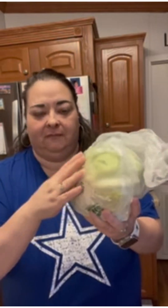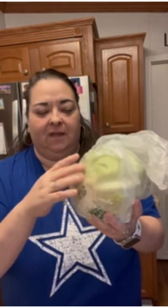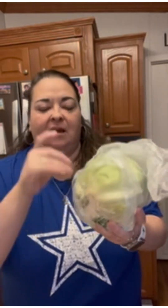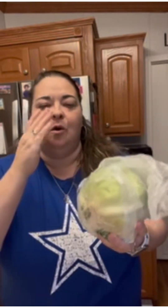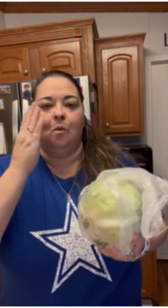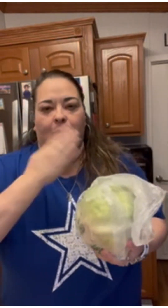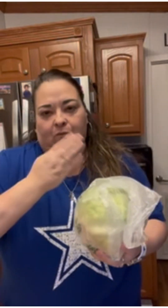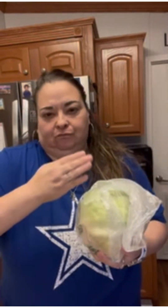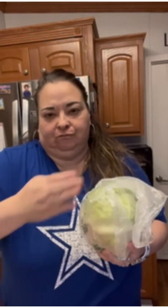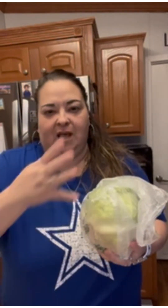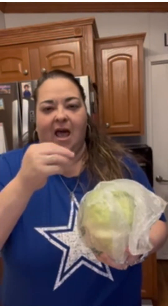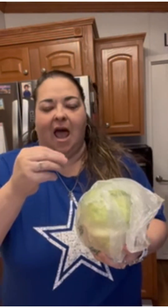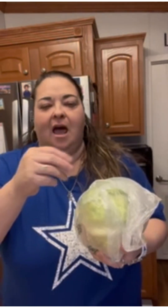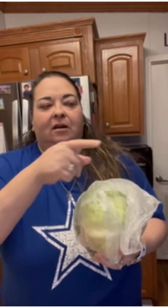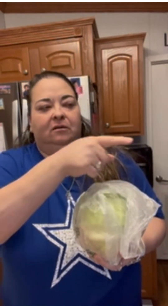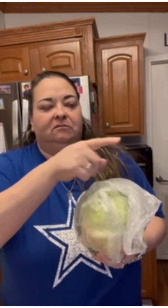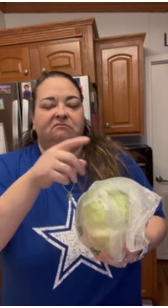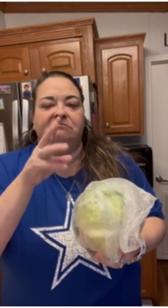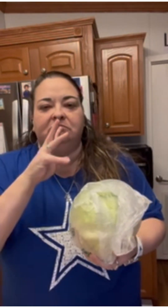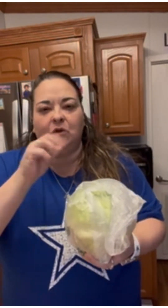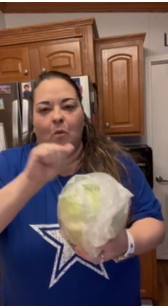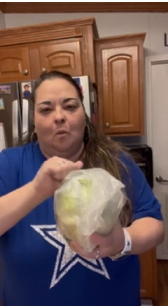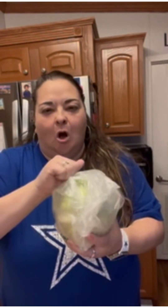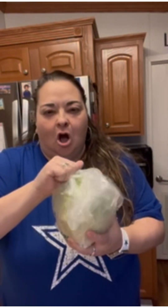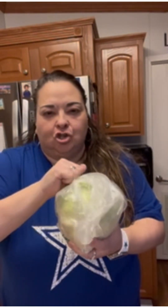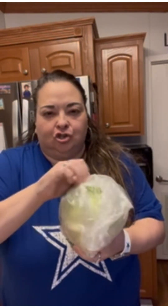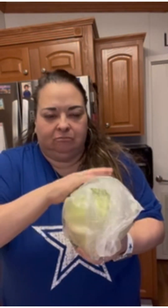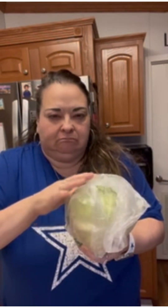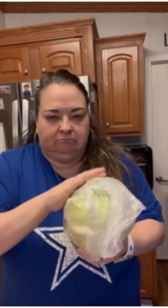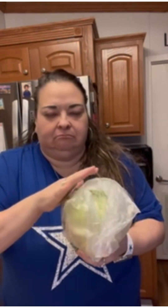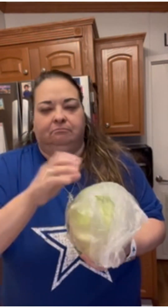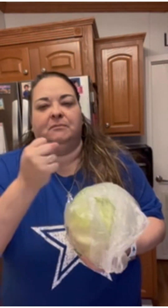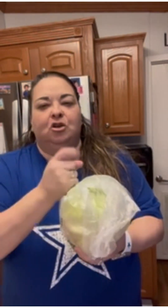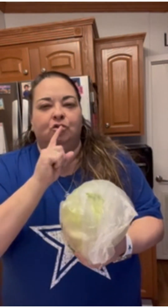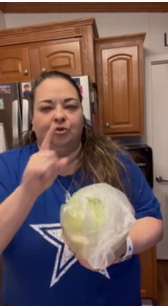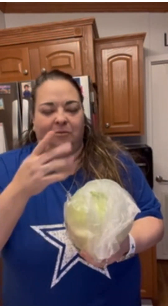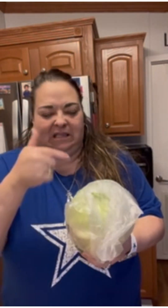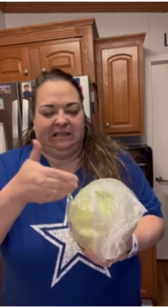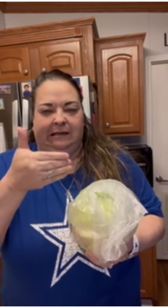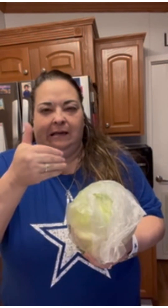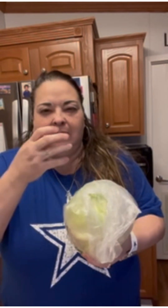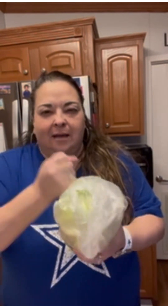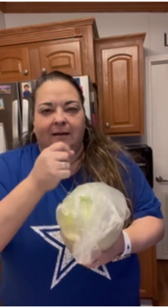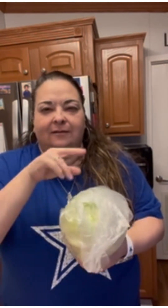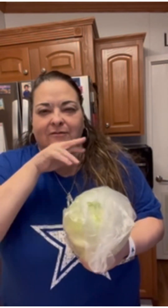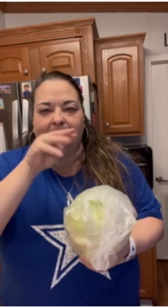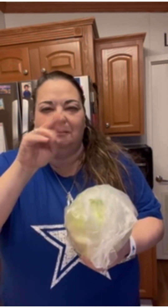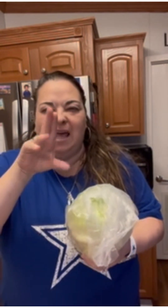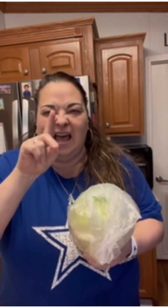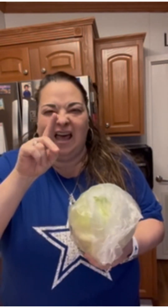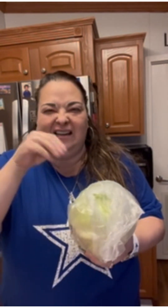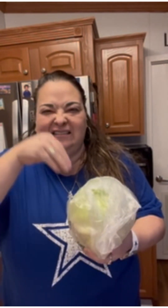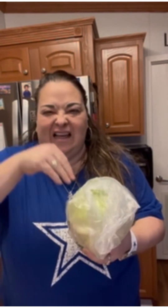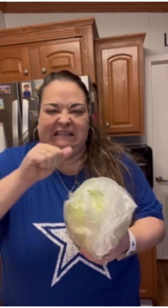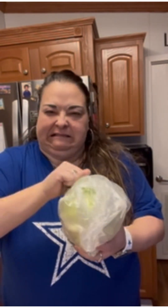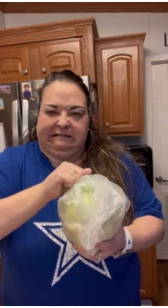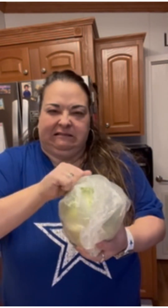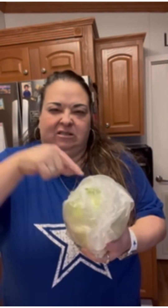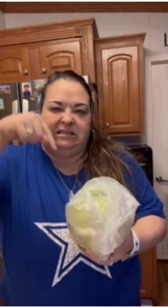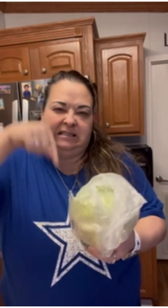So a head of cabbage, and we'll chop this up. Just make sure you rinse it really well because, of course, there's like mud